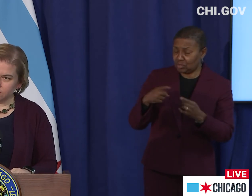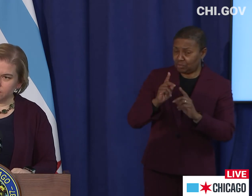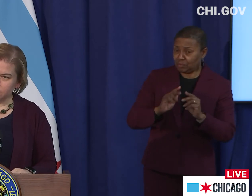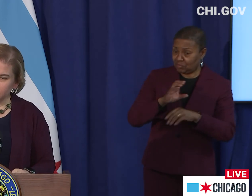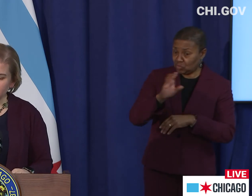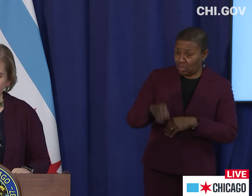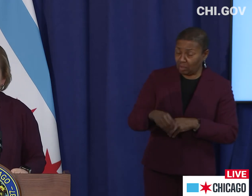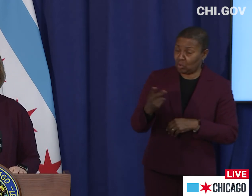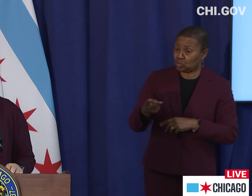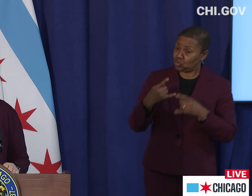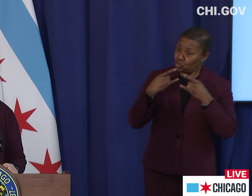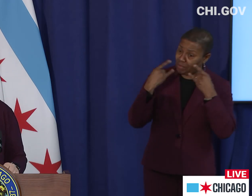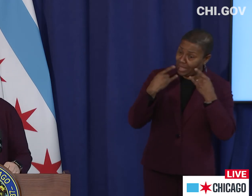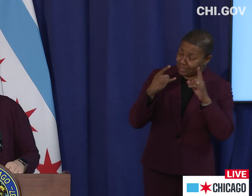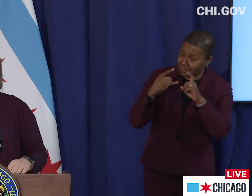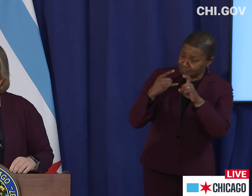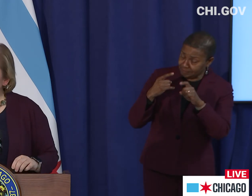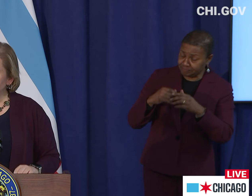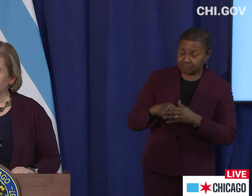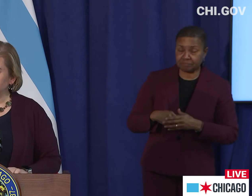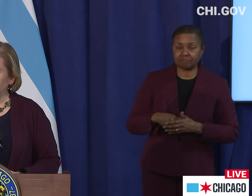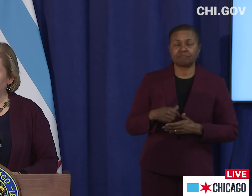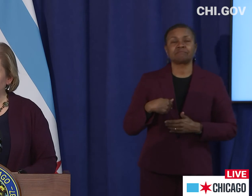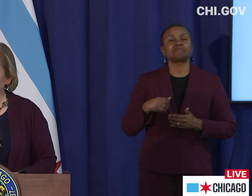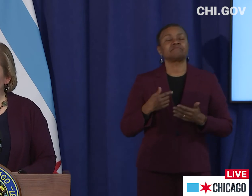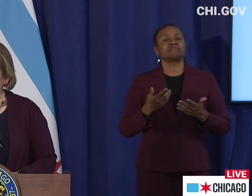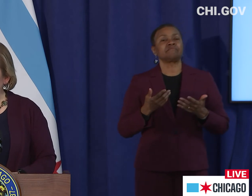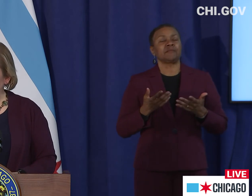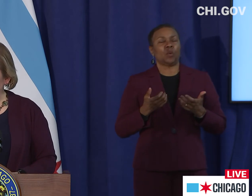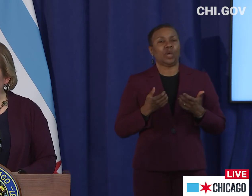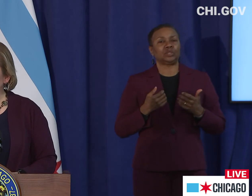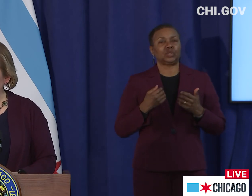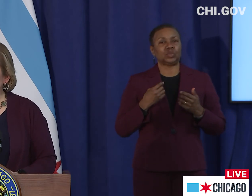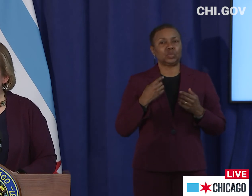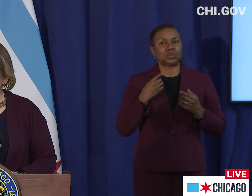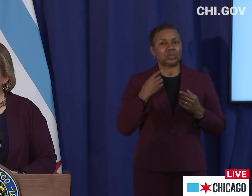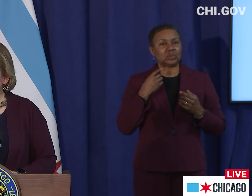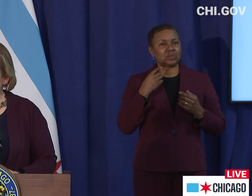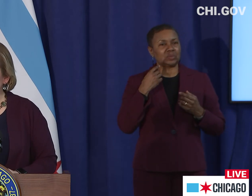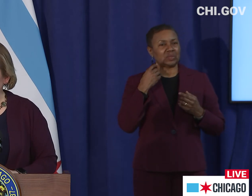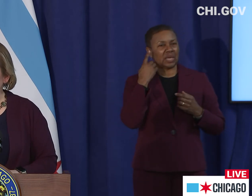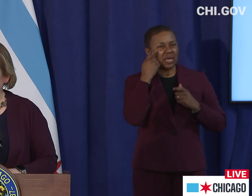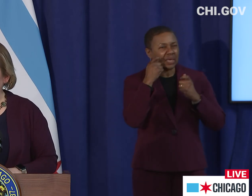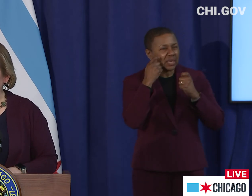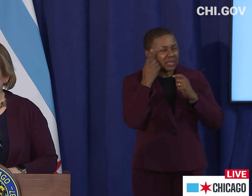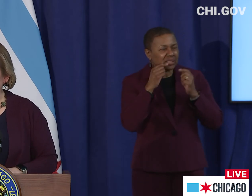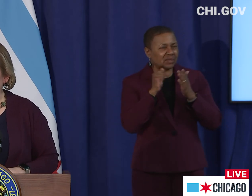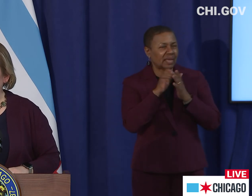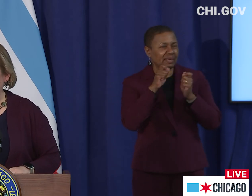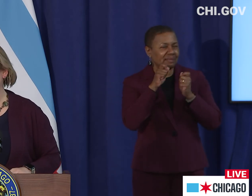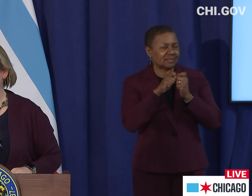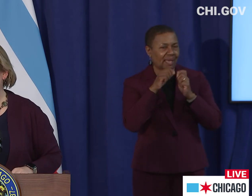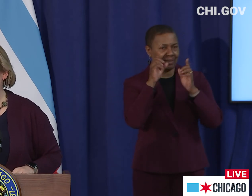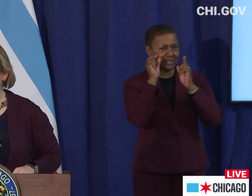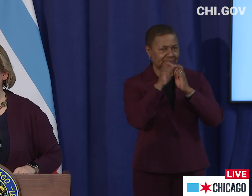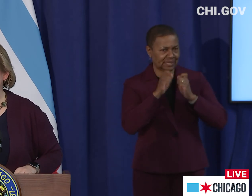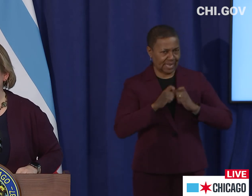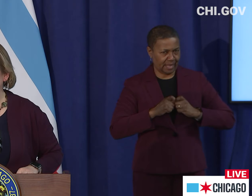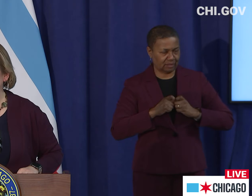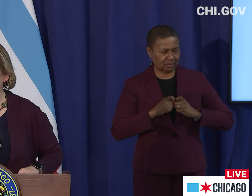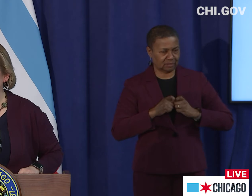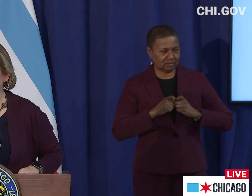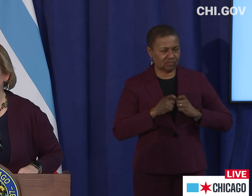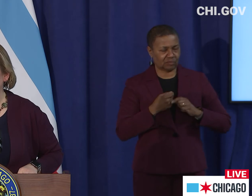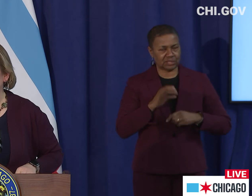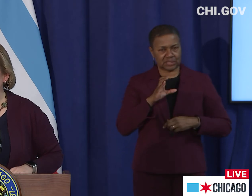people of Chicago? Yeah, so I actually want to look at that exact detail related to what the CDC has put out. I always like to